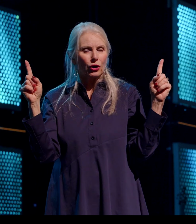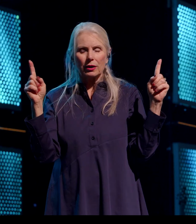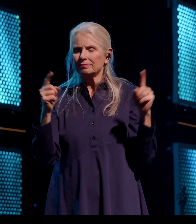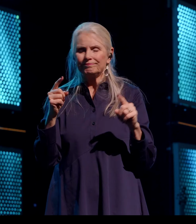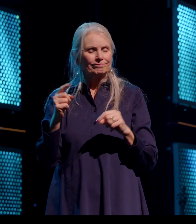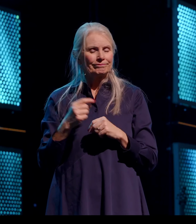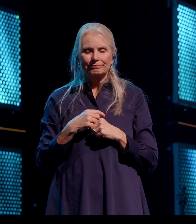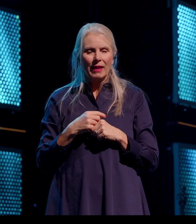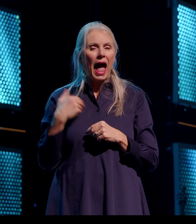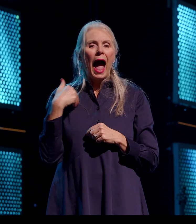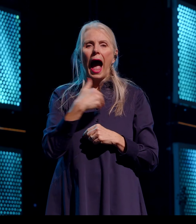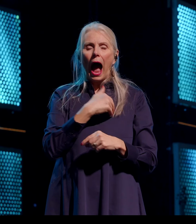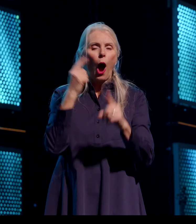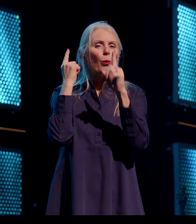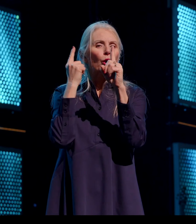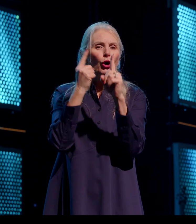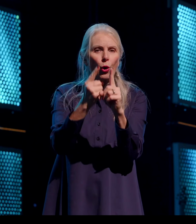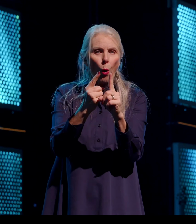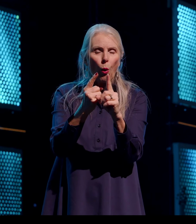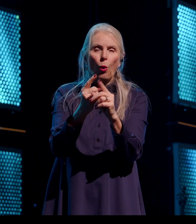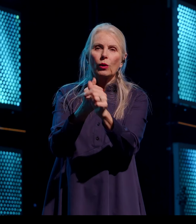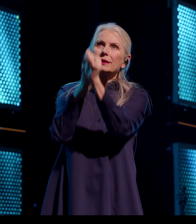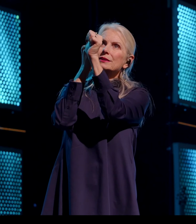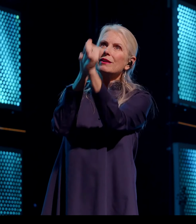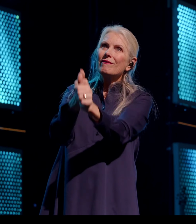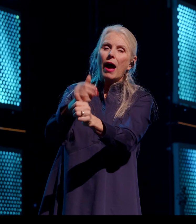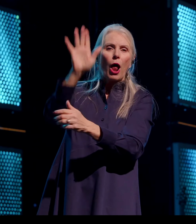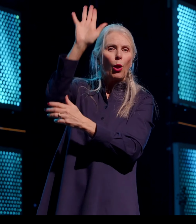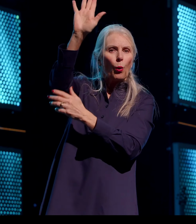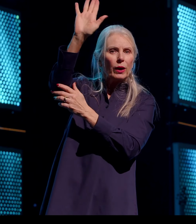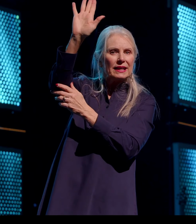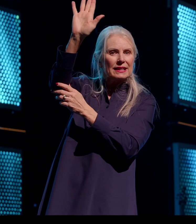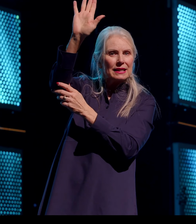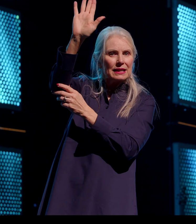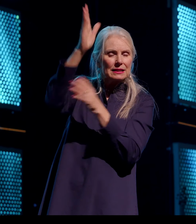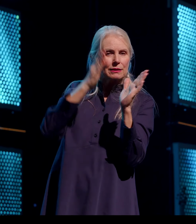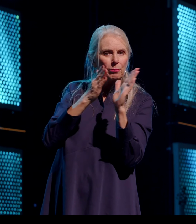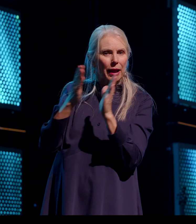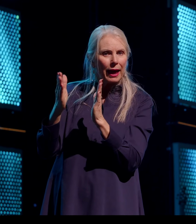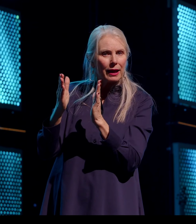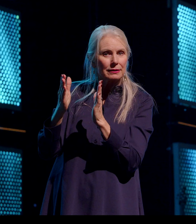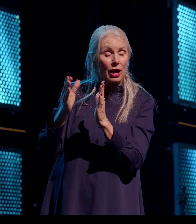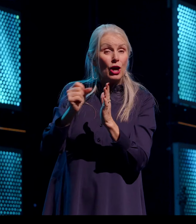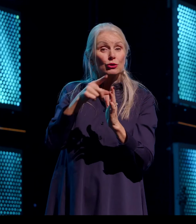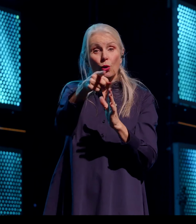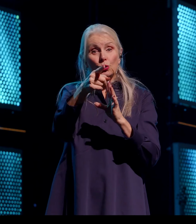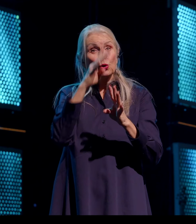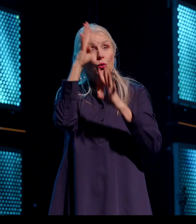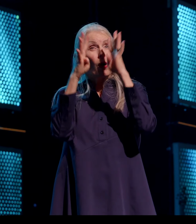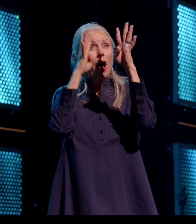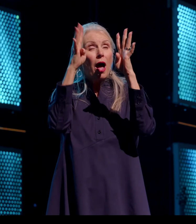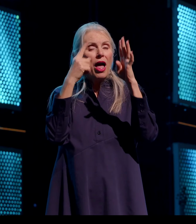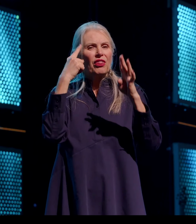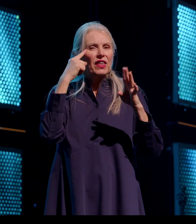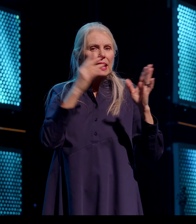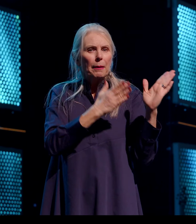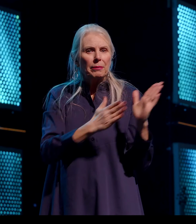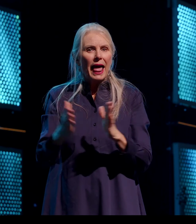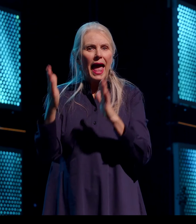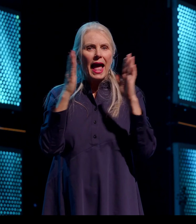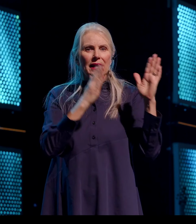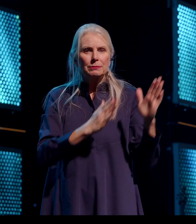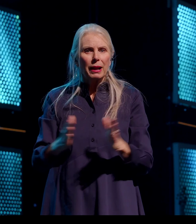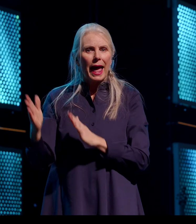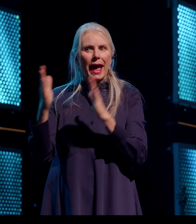Our goal is to be in step with him. So as we think about making plans, however great our plan we think that is, that we have constructed in